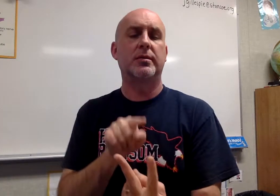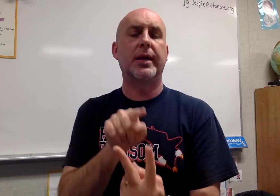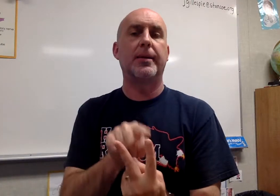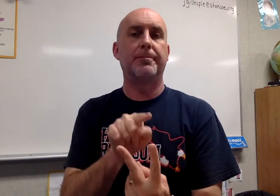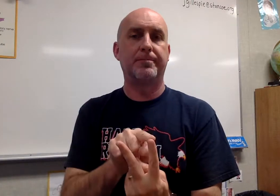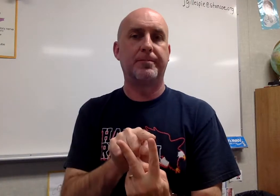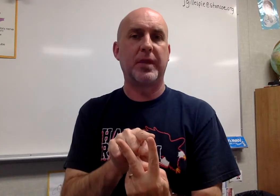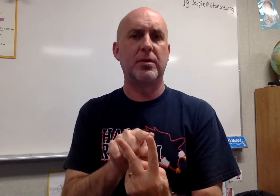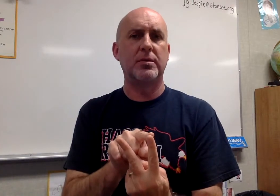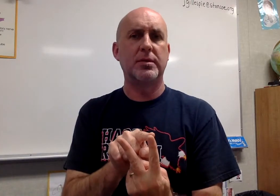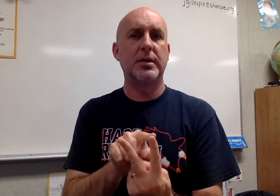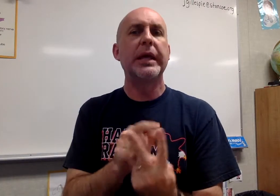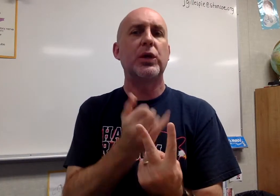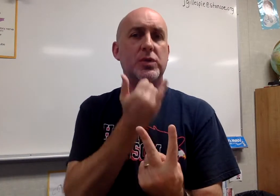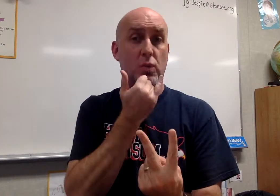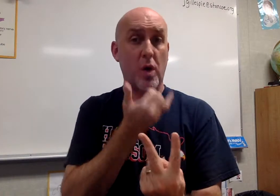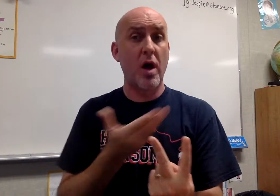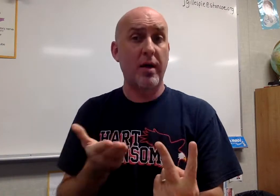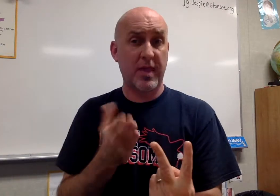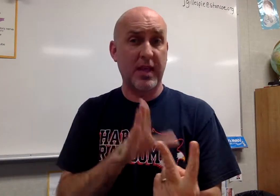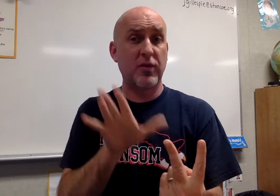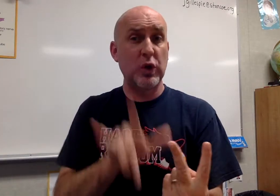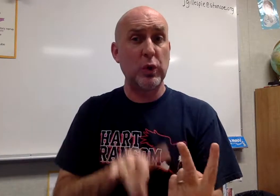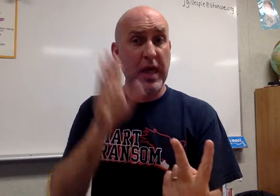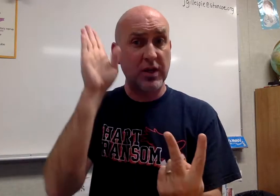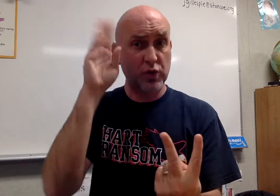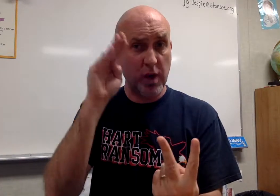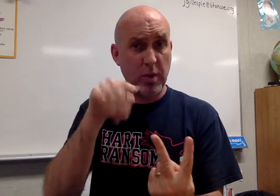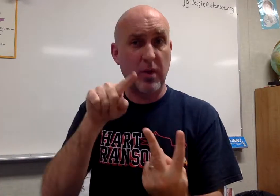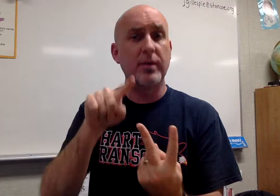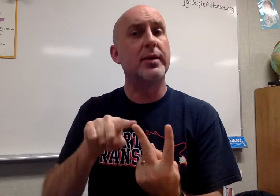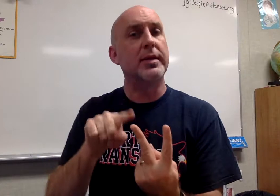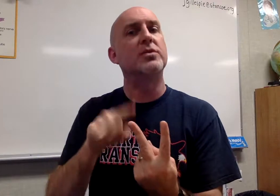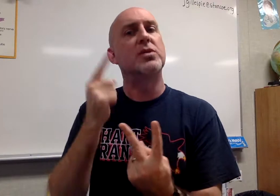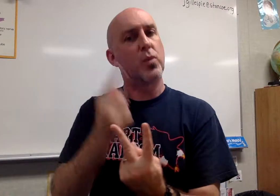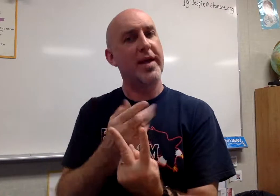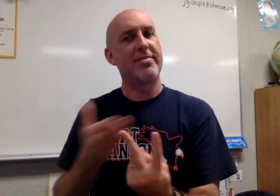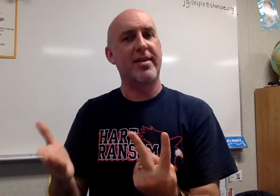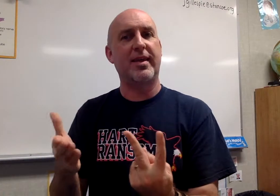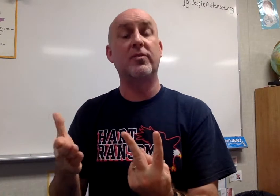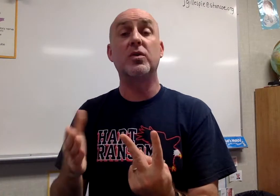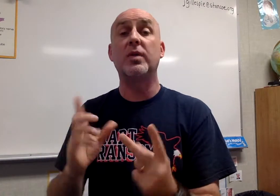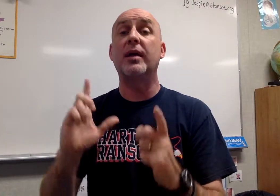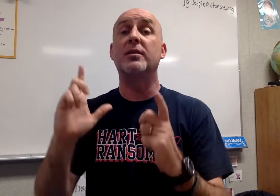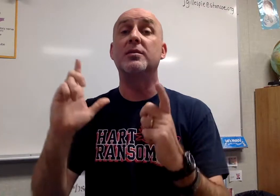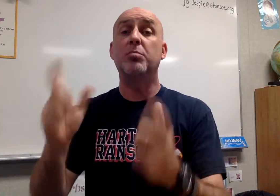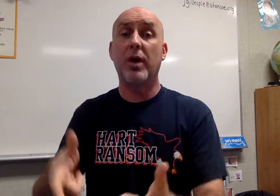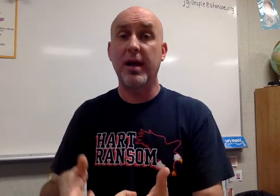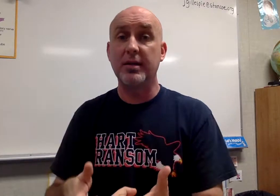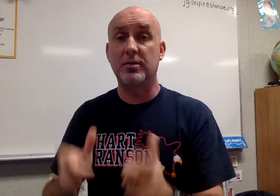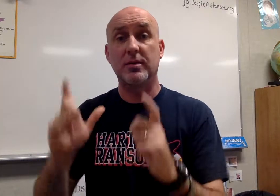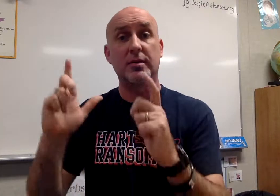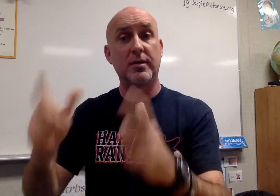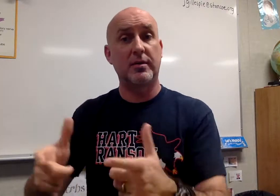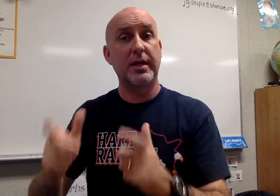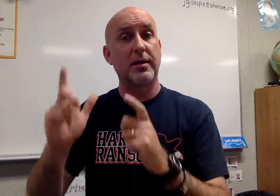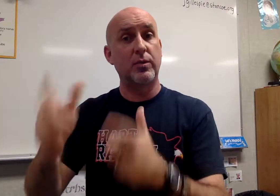okay, here's the wrong thing if you do that, trouble, and here's the right thing if you do that, here's a prize or like a